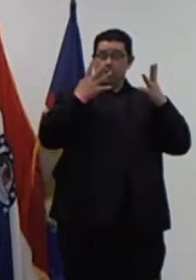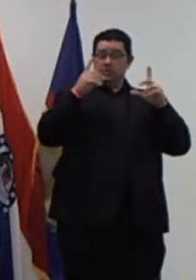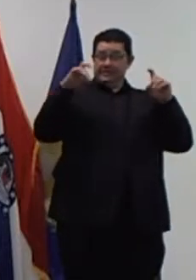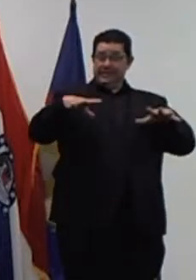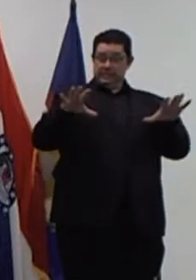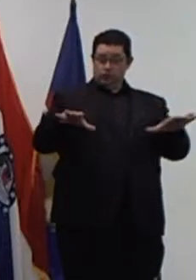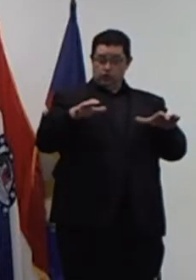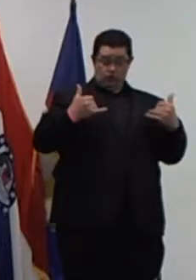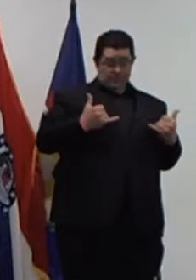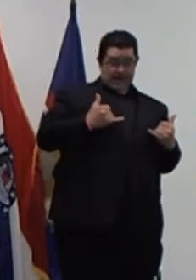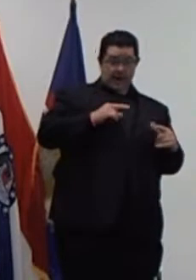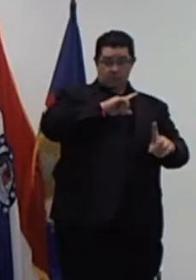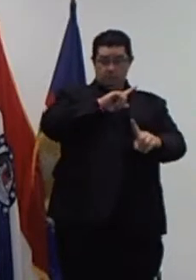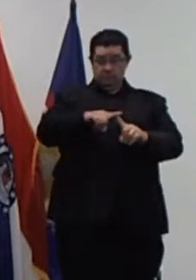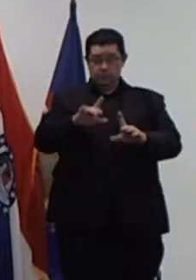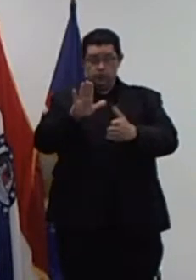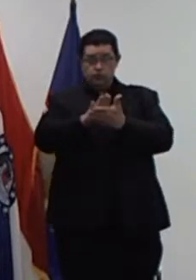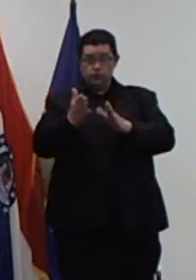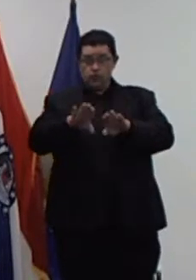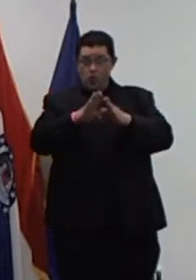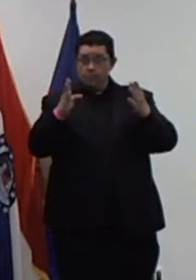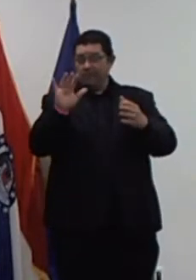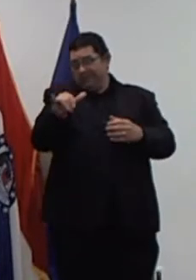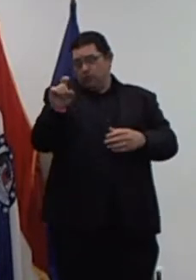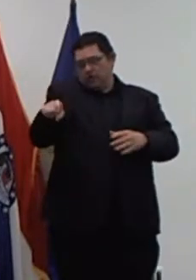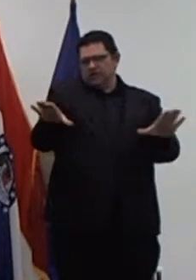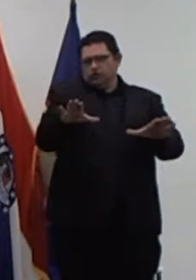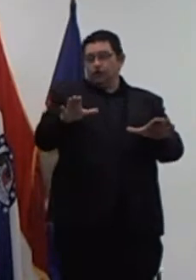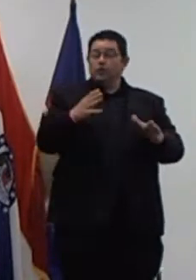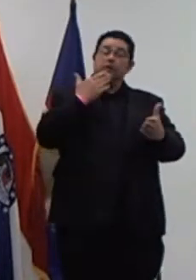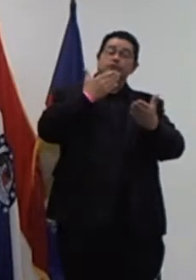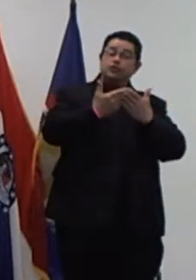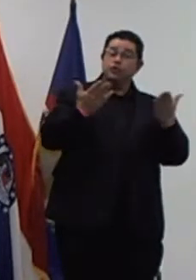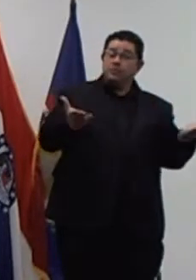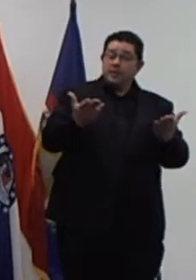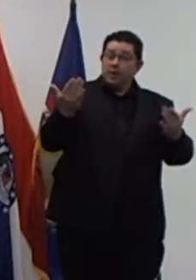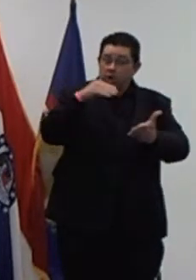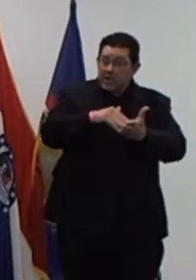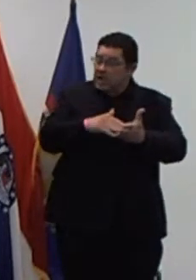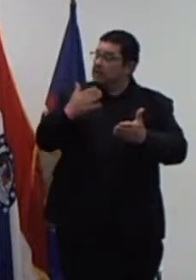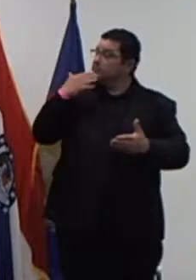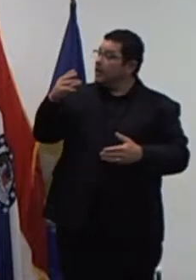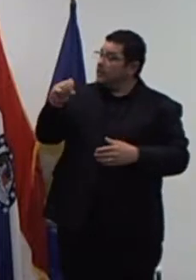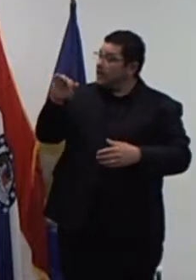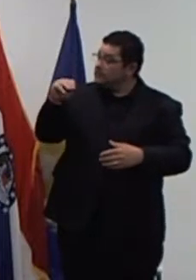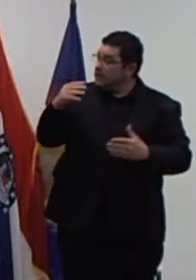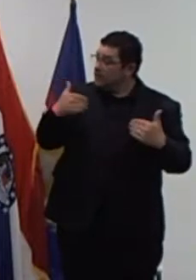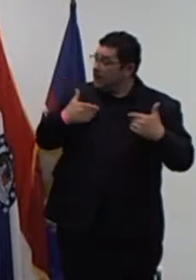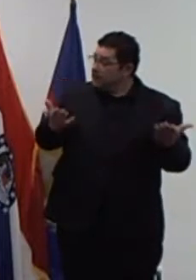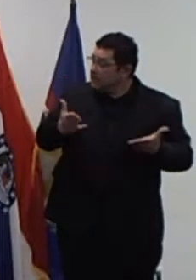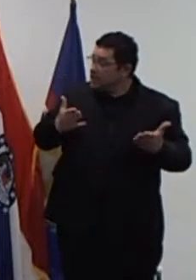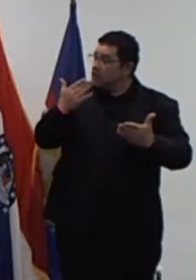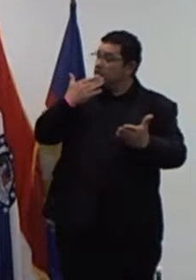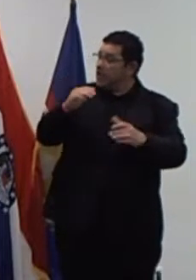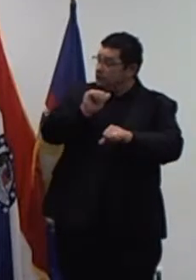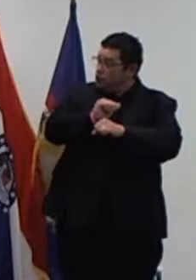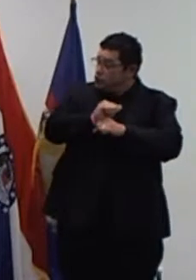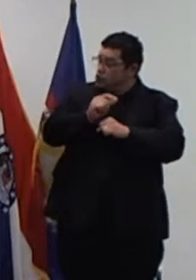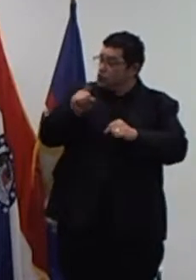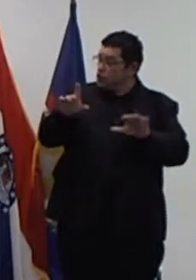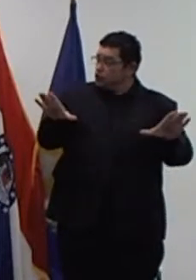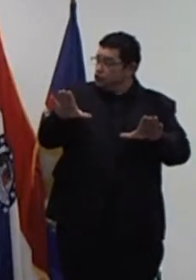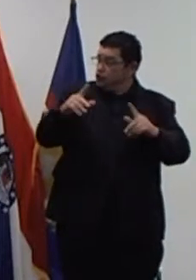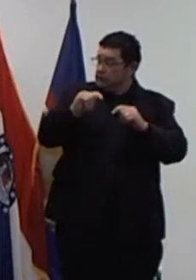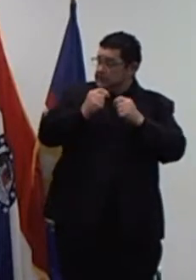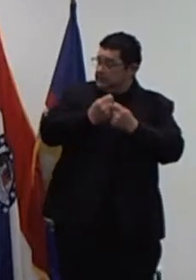time, those are the things we need to be doing. So anyhow, it's good to be up here again. I want to say that. Thanks, Sam, for having me in here. Thanks for the work you and your team's doing.